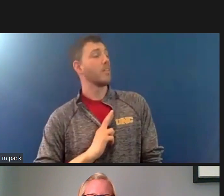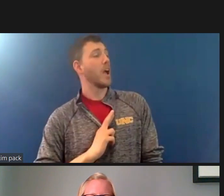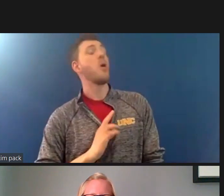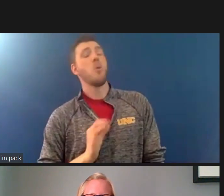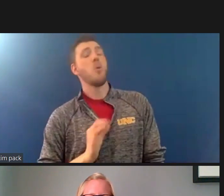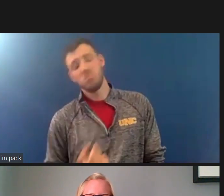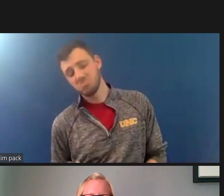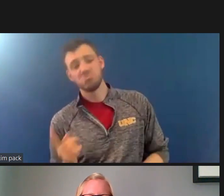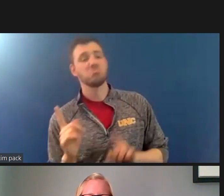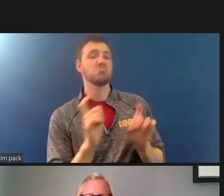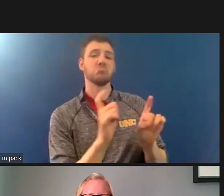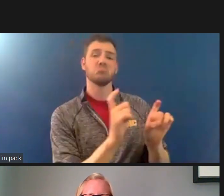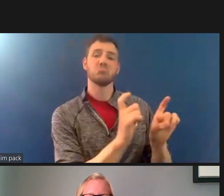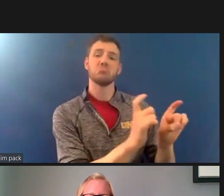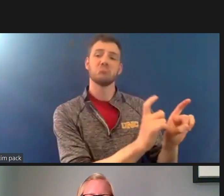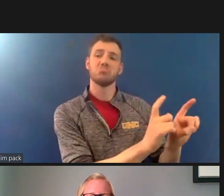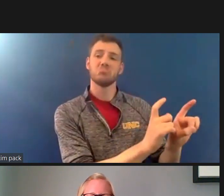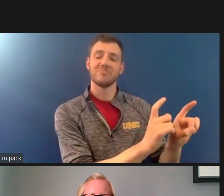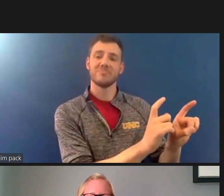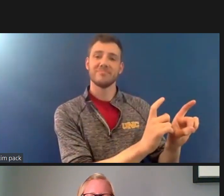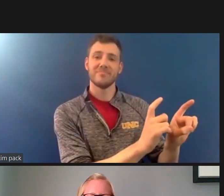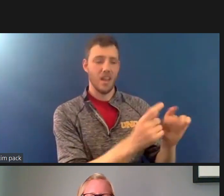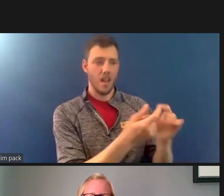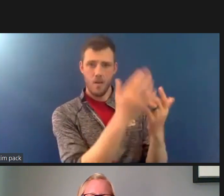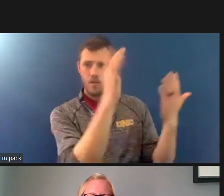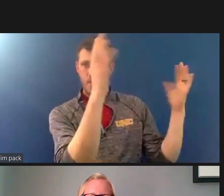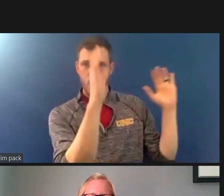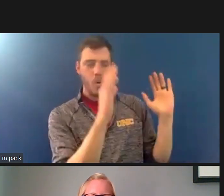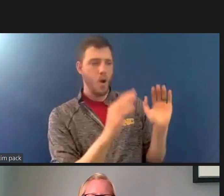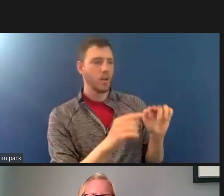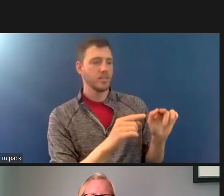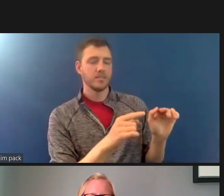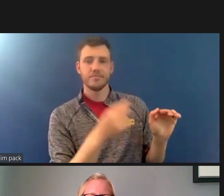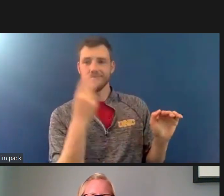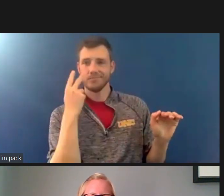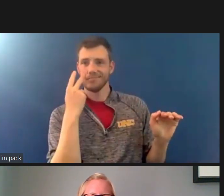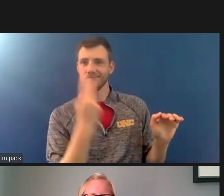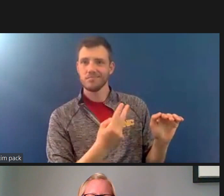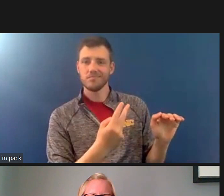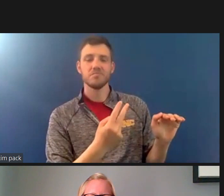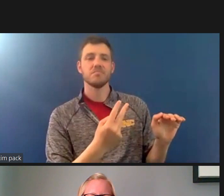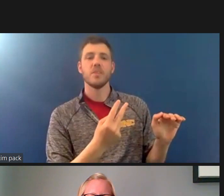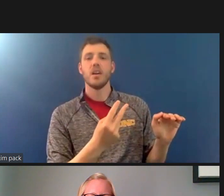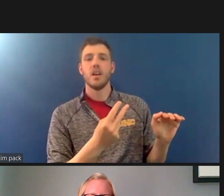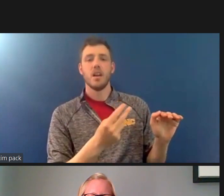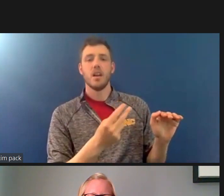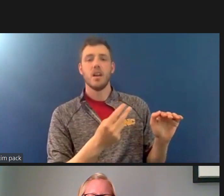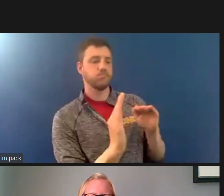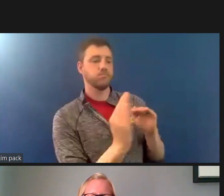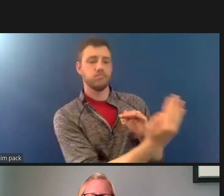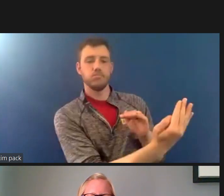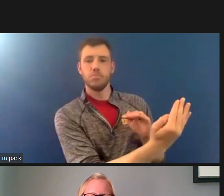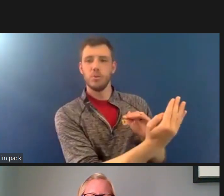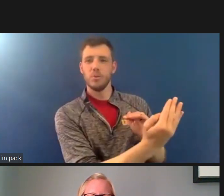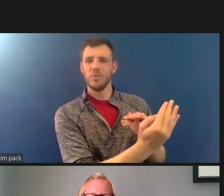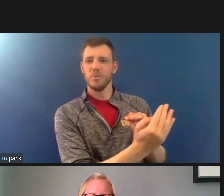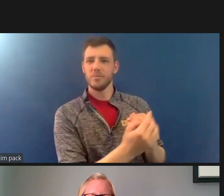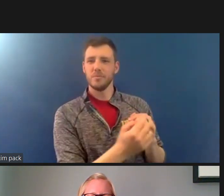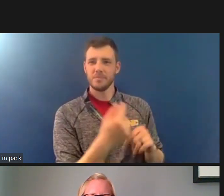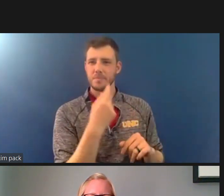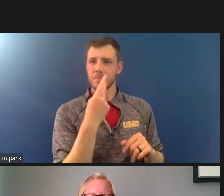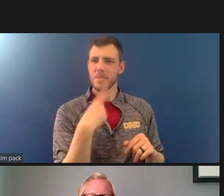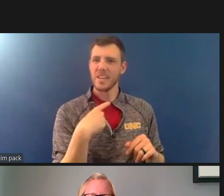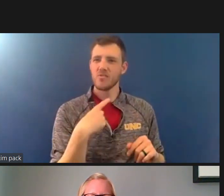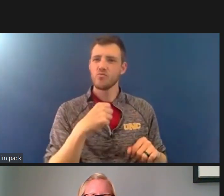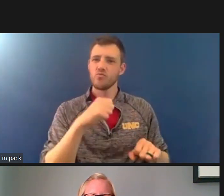right. Here, the beach was interrupted abruptly by the square motif of the landscape, a great platform of pink